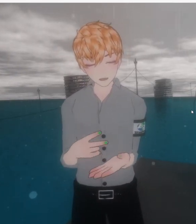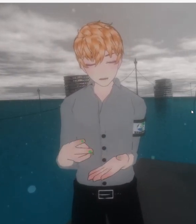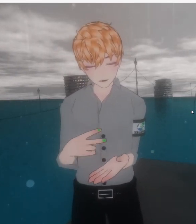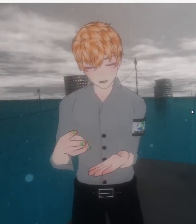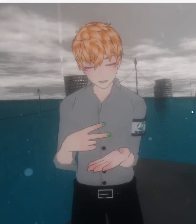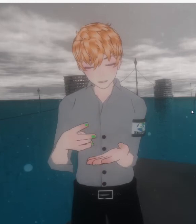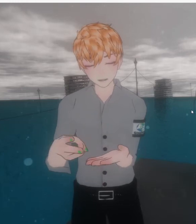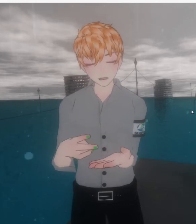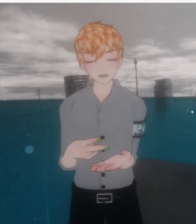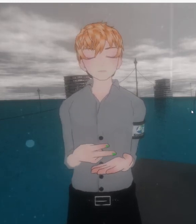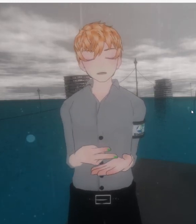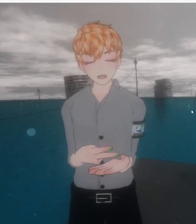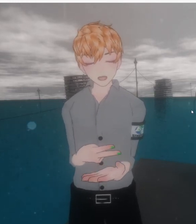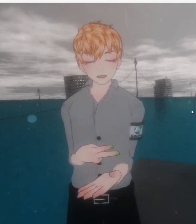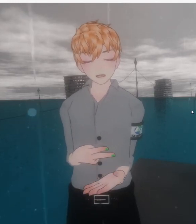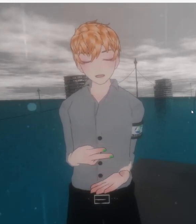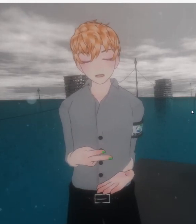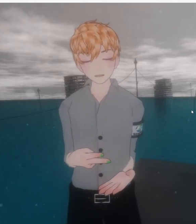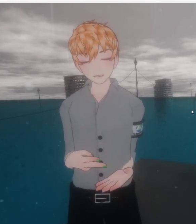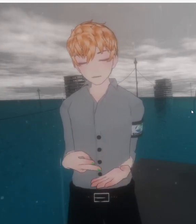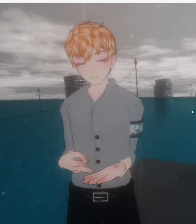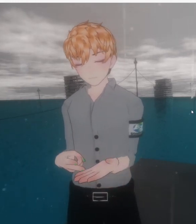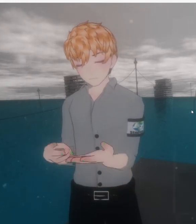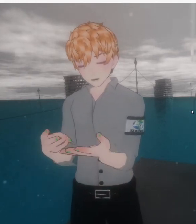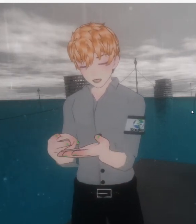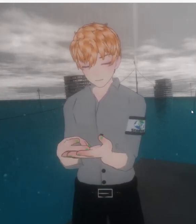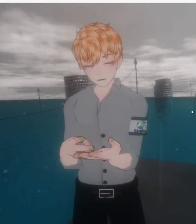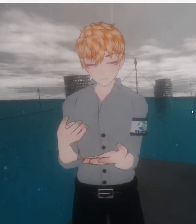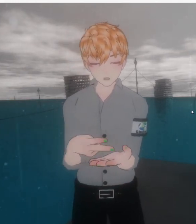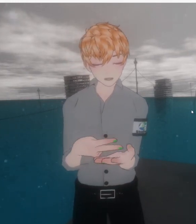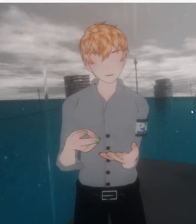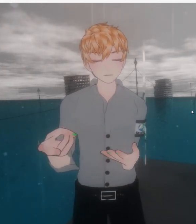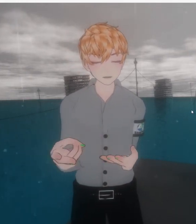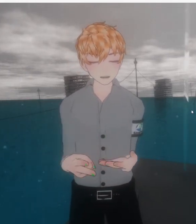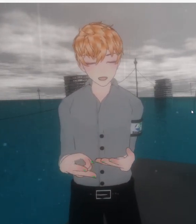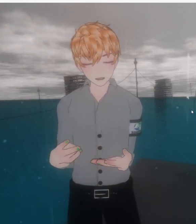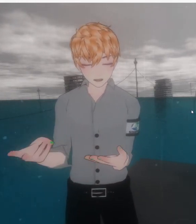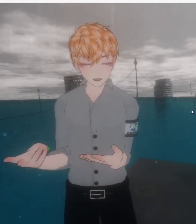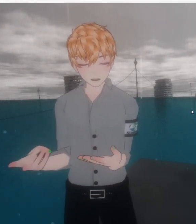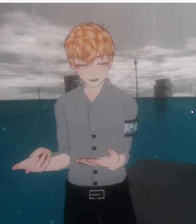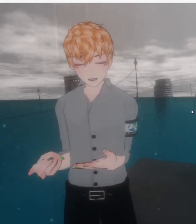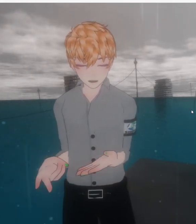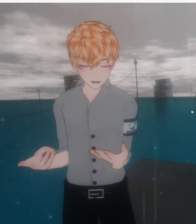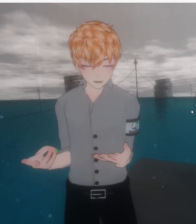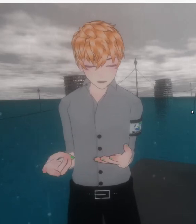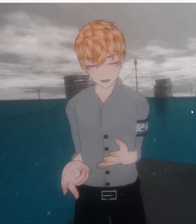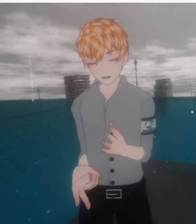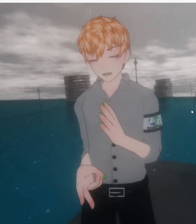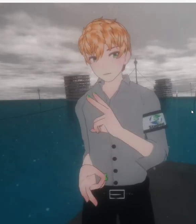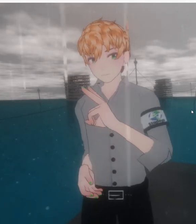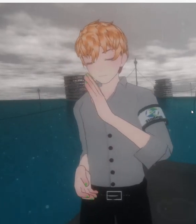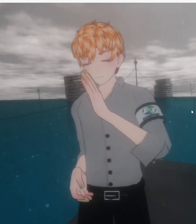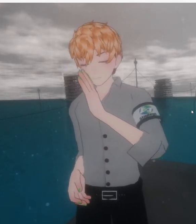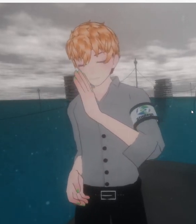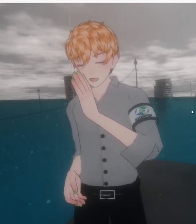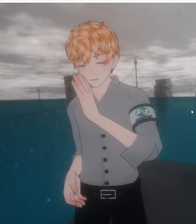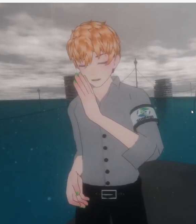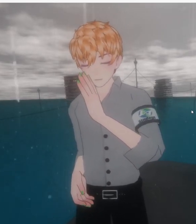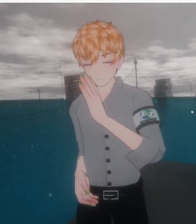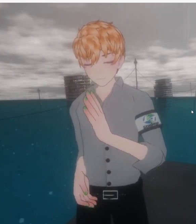of sleep that I get from like midnight until 7, basically, um, which puts